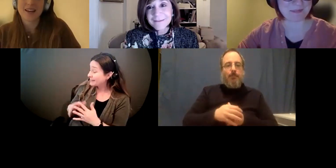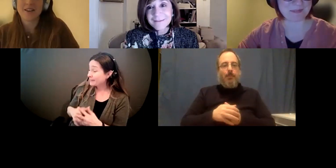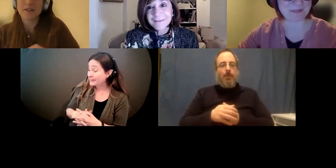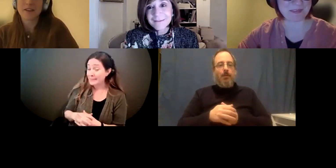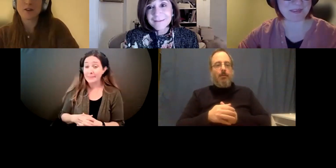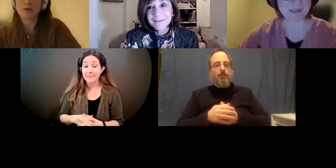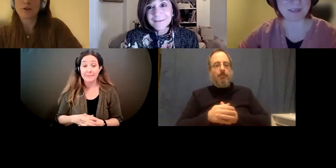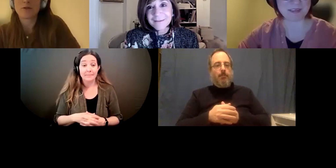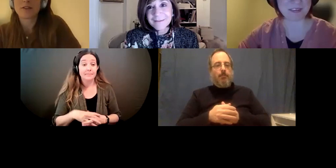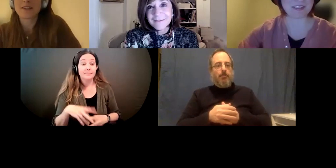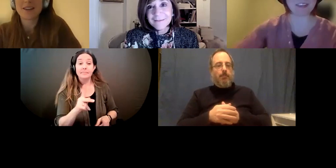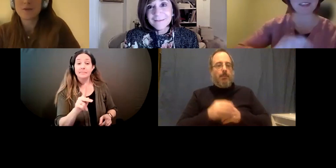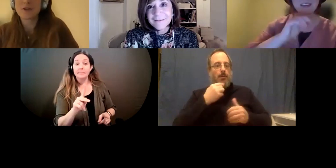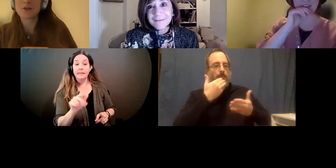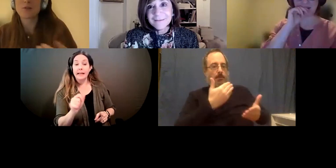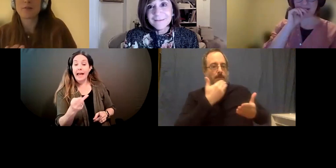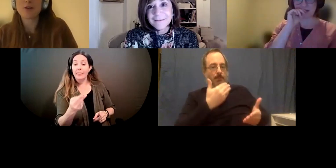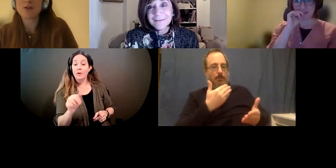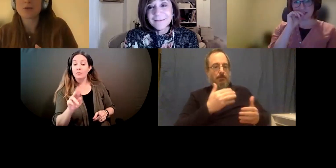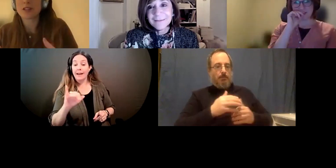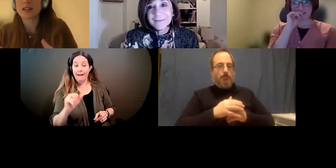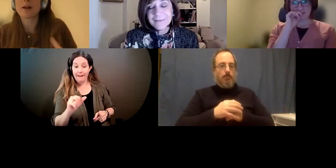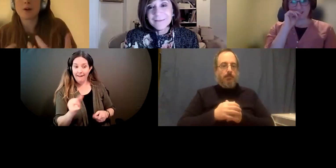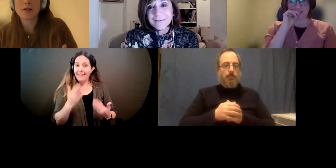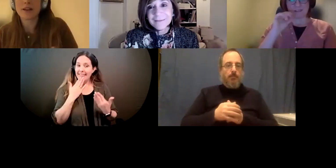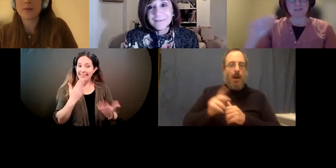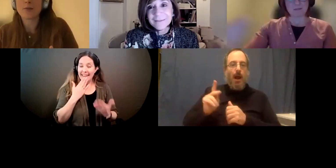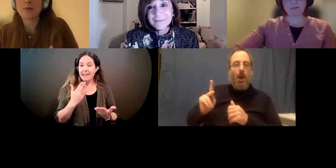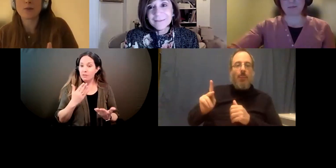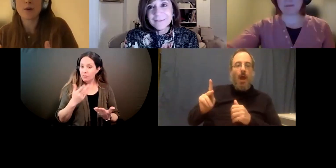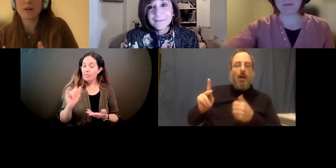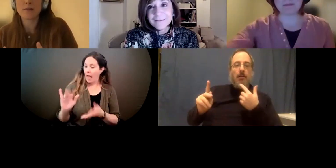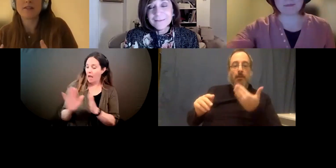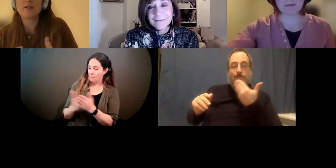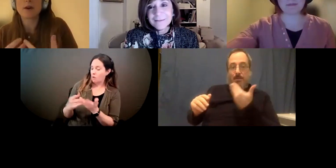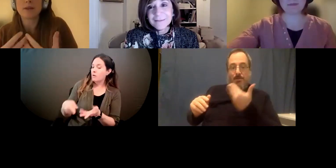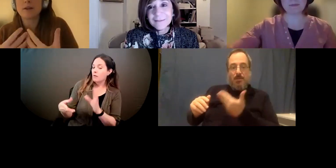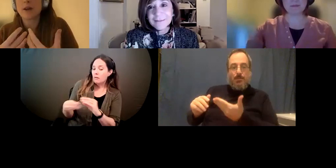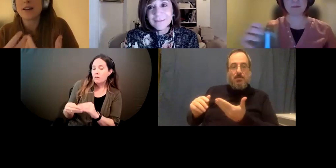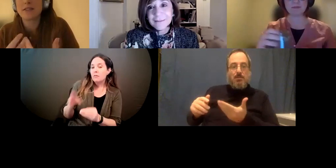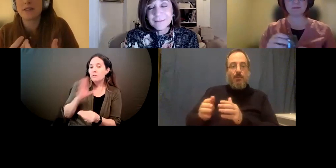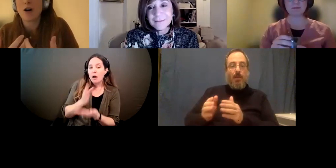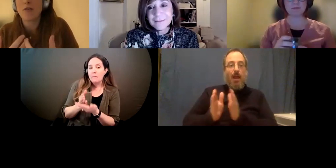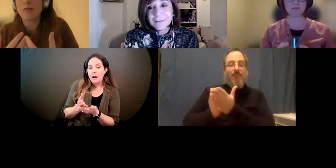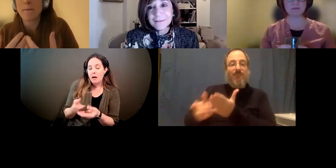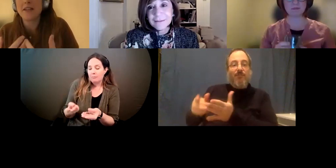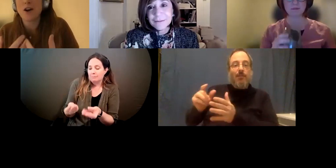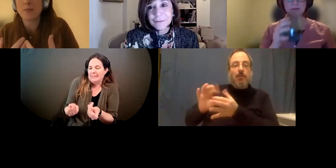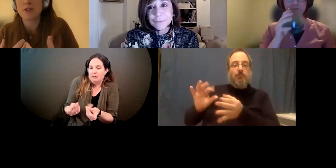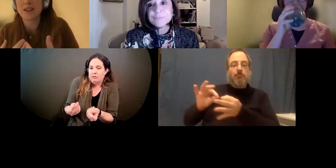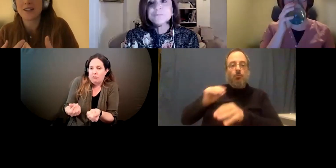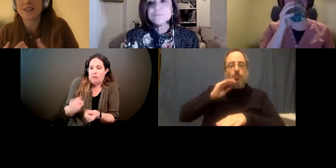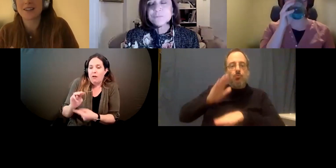Yeah, thank you for this answer, which goes a bit back also, which is coming up all the time in the book about the materiality of